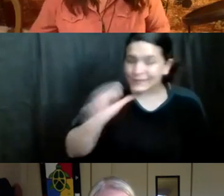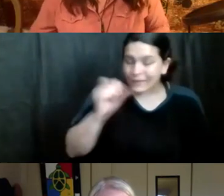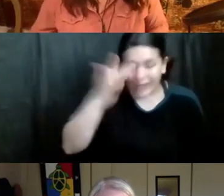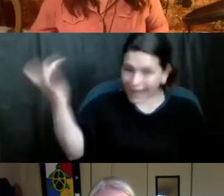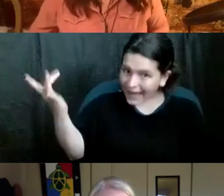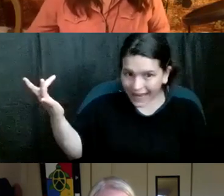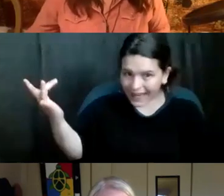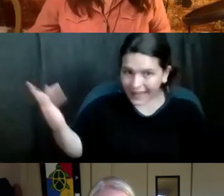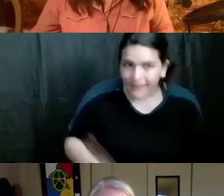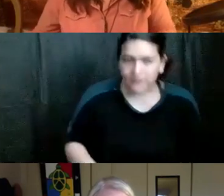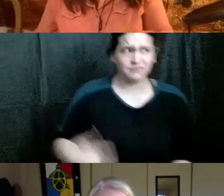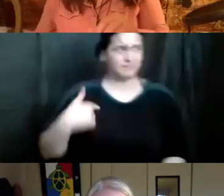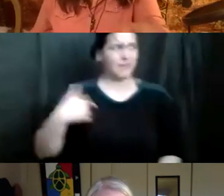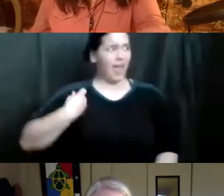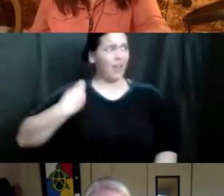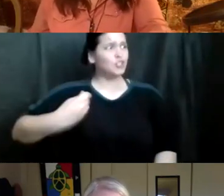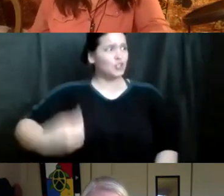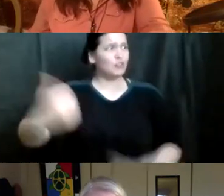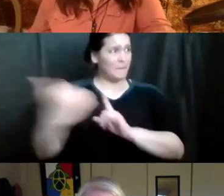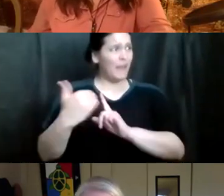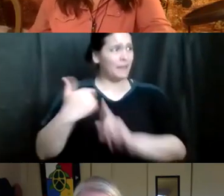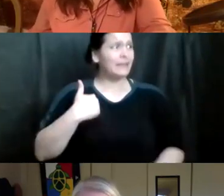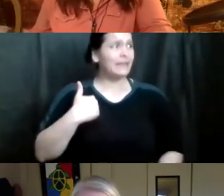Elder, remind me.